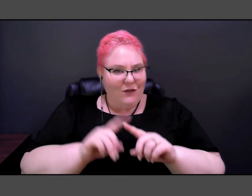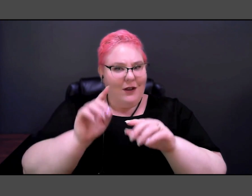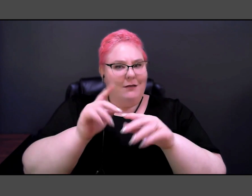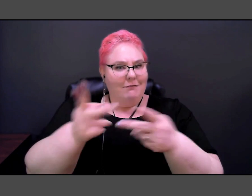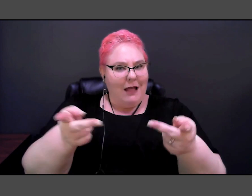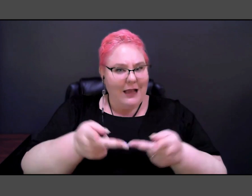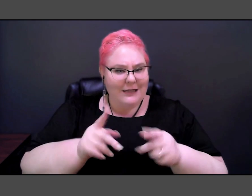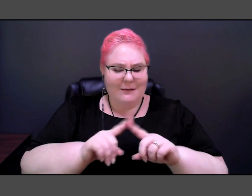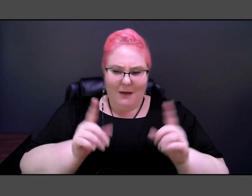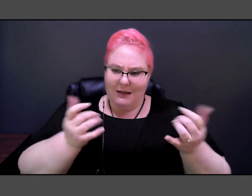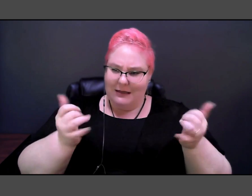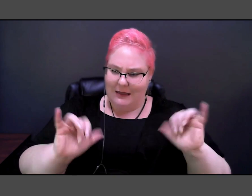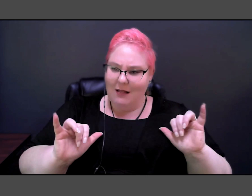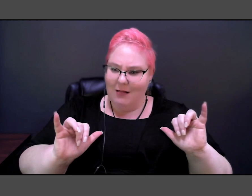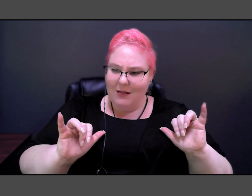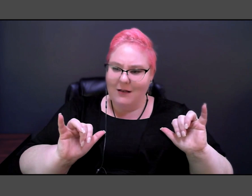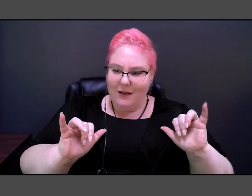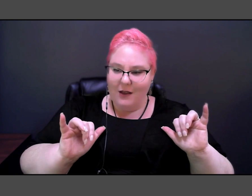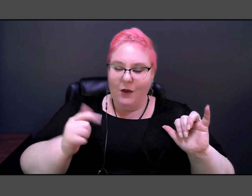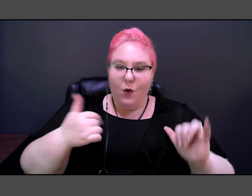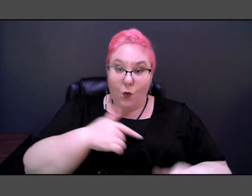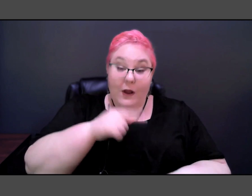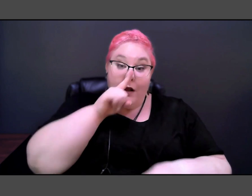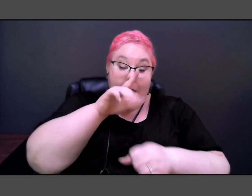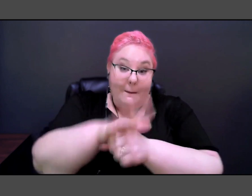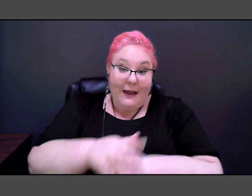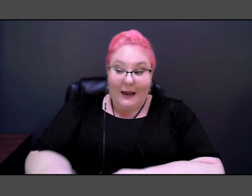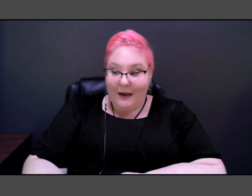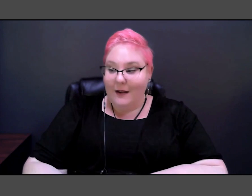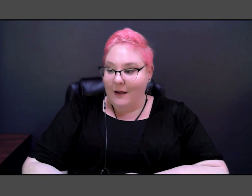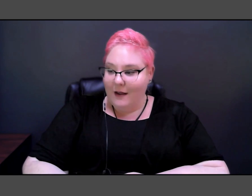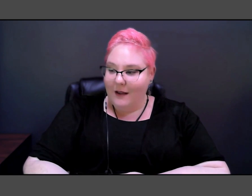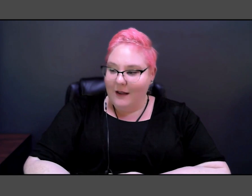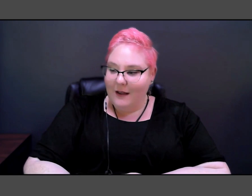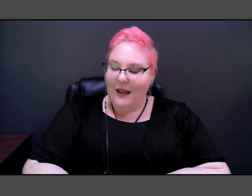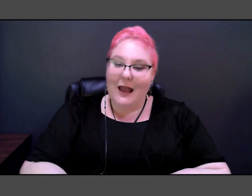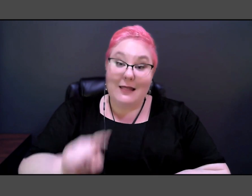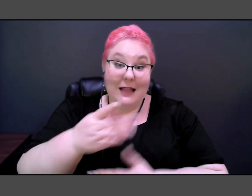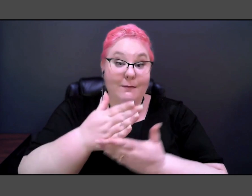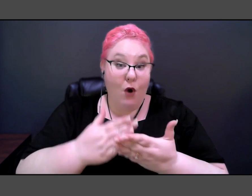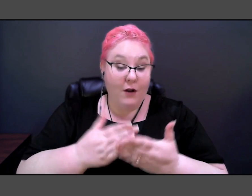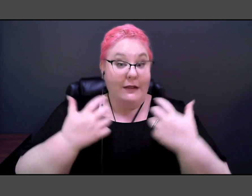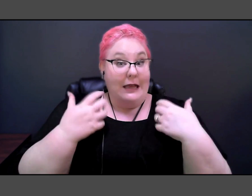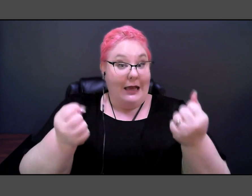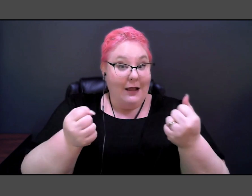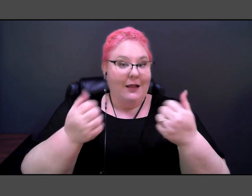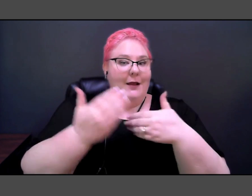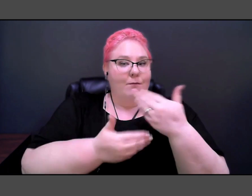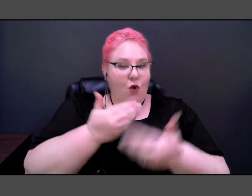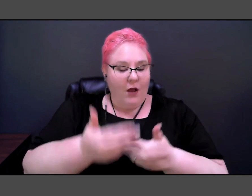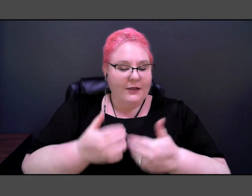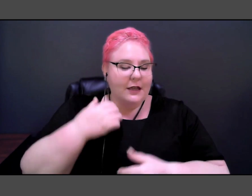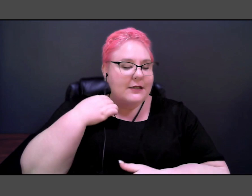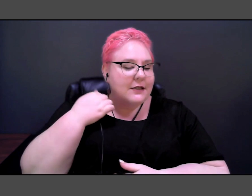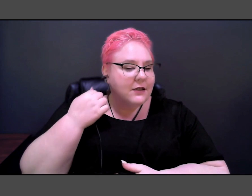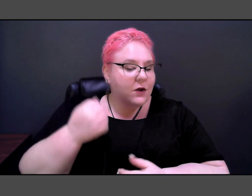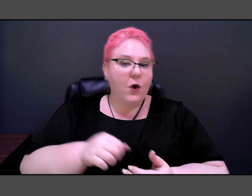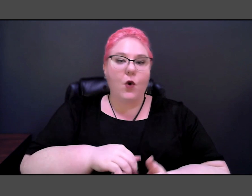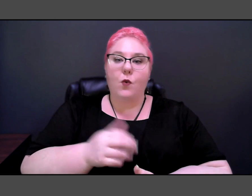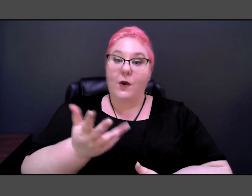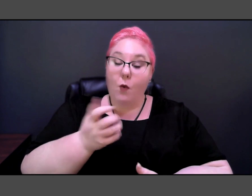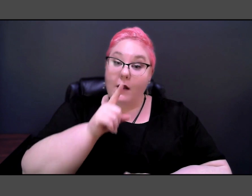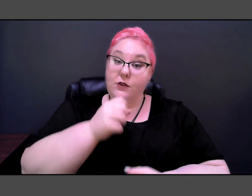we are committed. That's part of the healing process. We are committed to supporting native